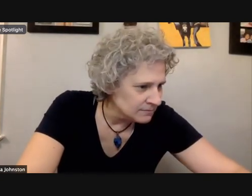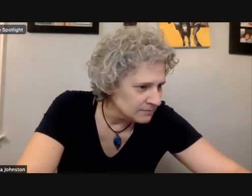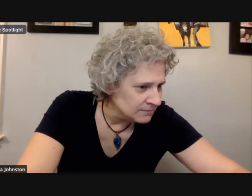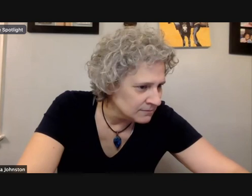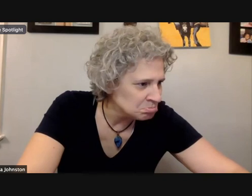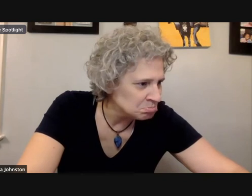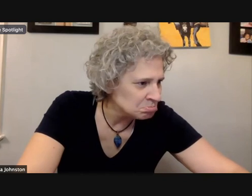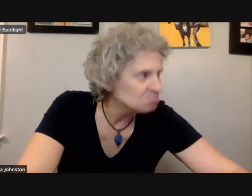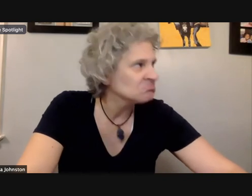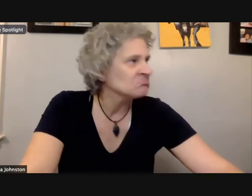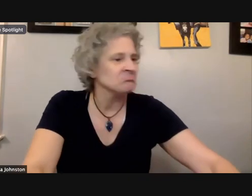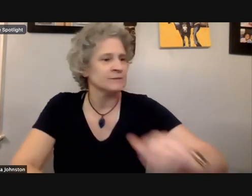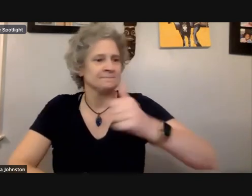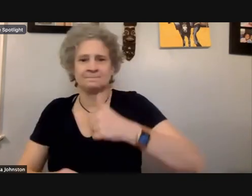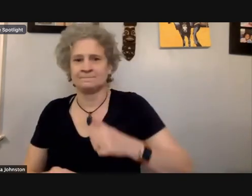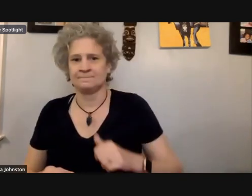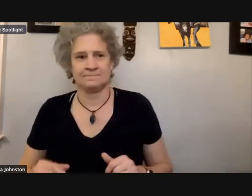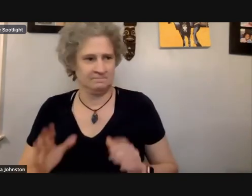Next slide.